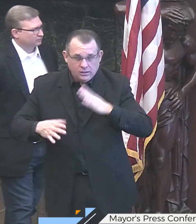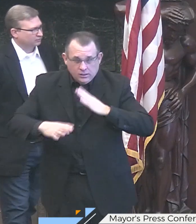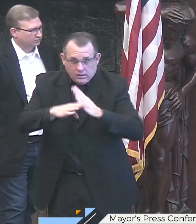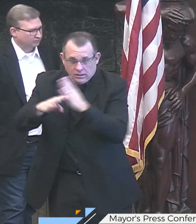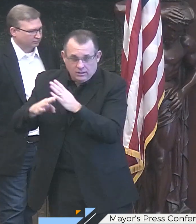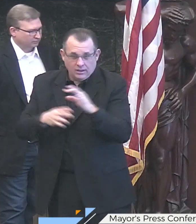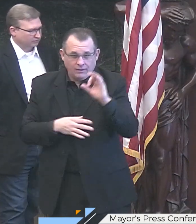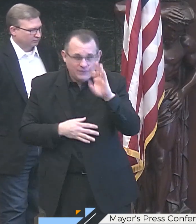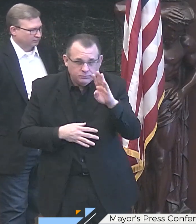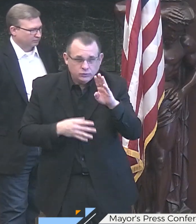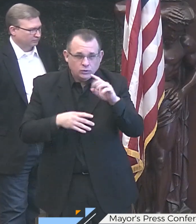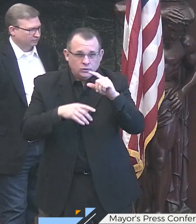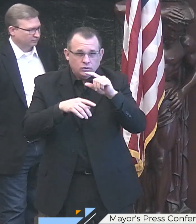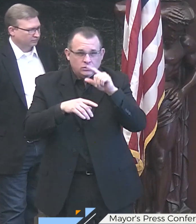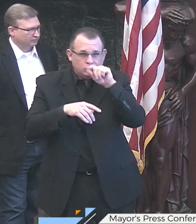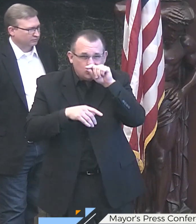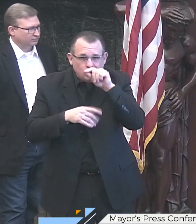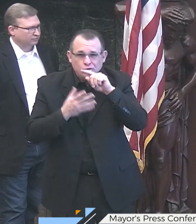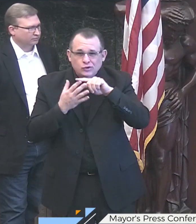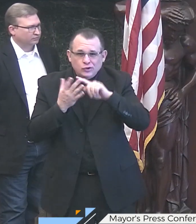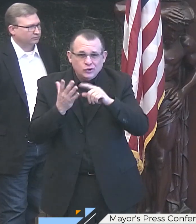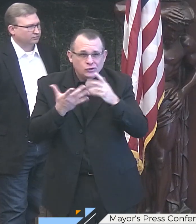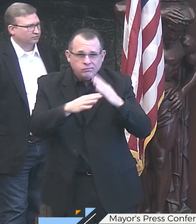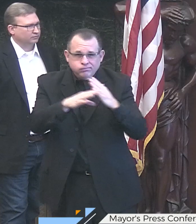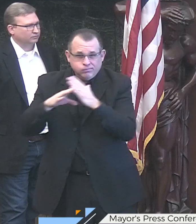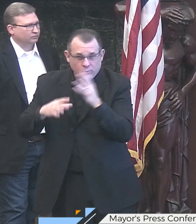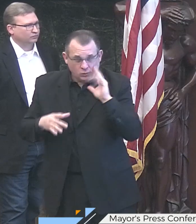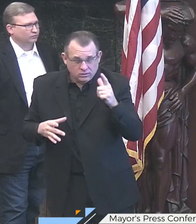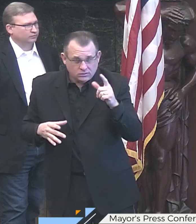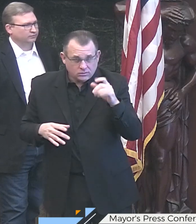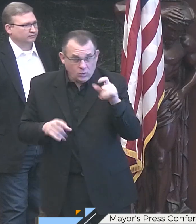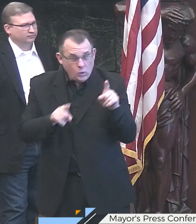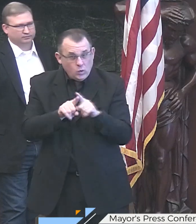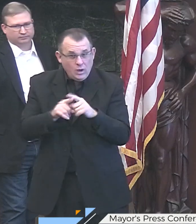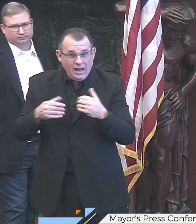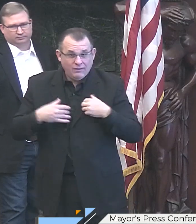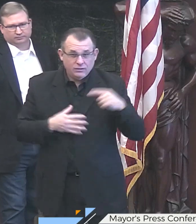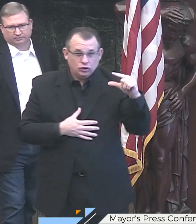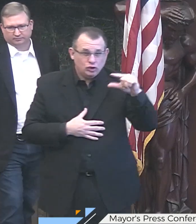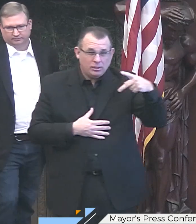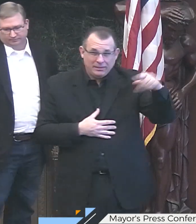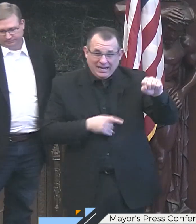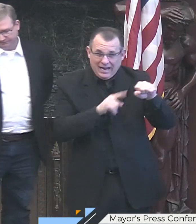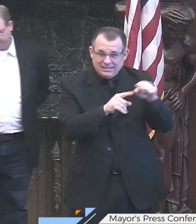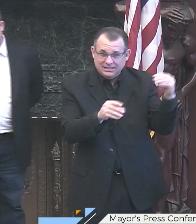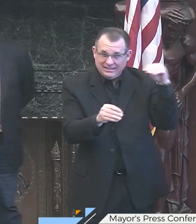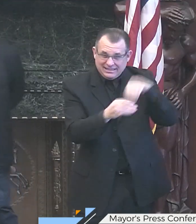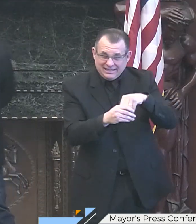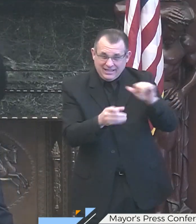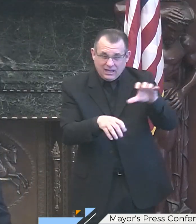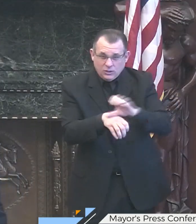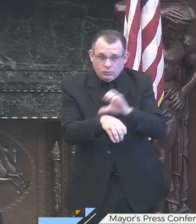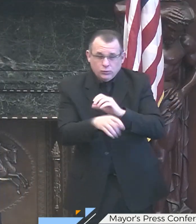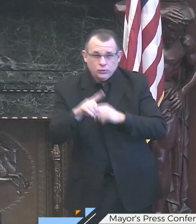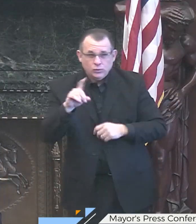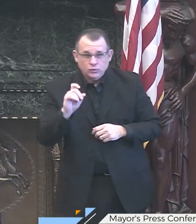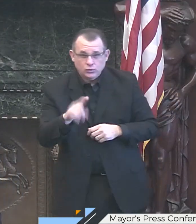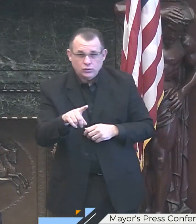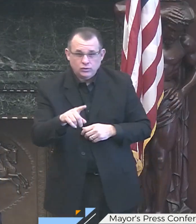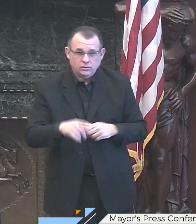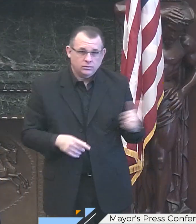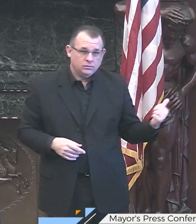of GPS that will be on the machines? Good question. We don't know, and we'll find out and get back to you. Thank you. First we've had this asked.